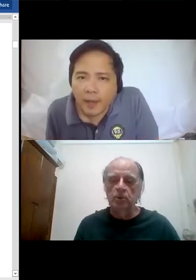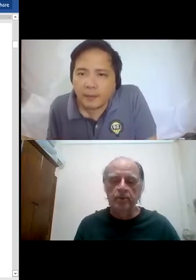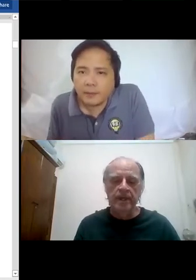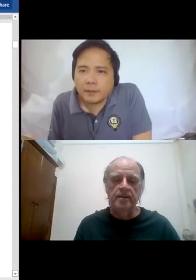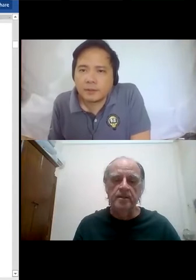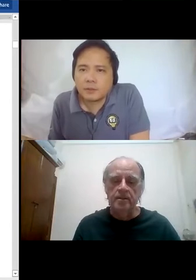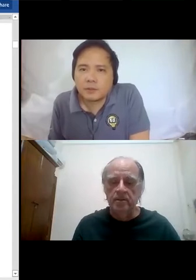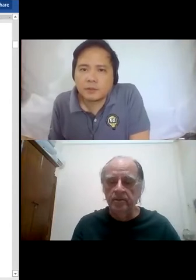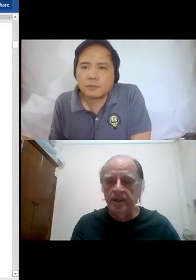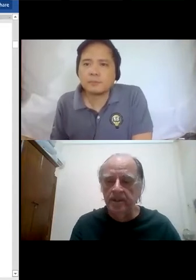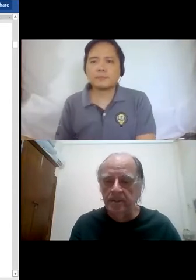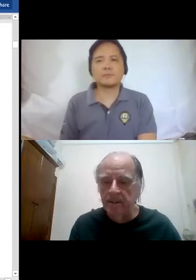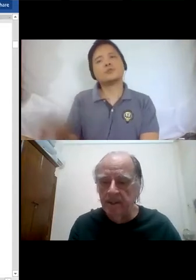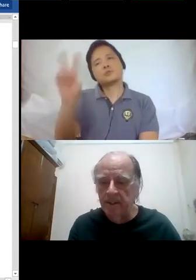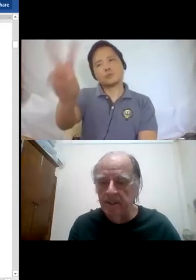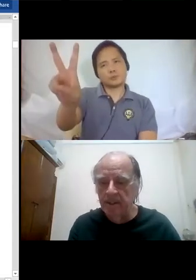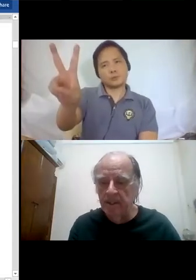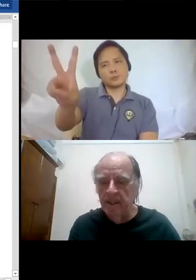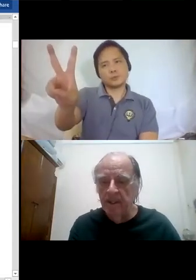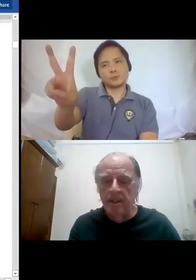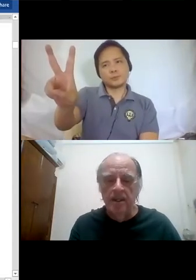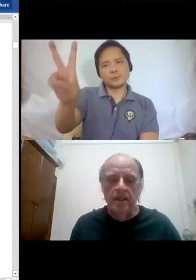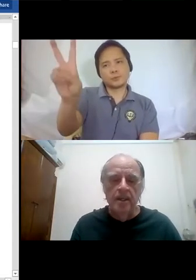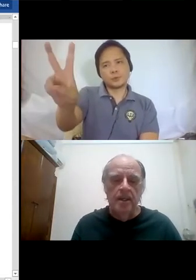One hand. Two hands. Two hands. Yes.